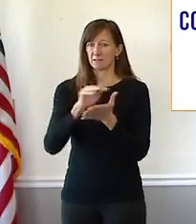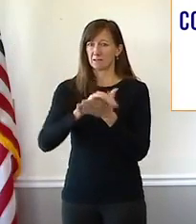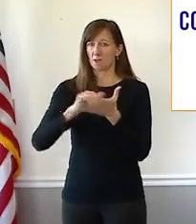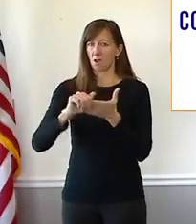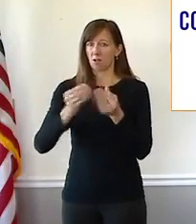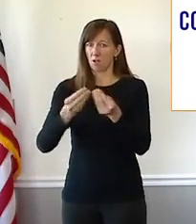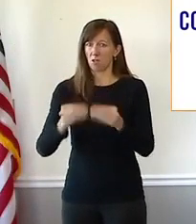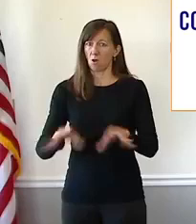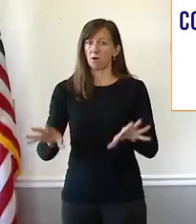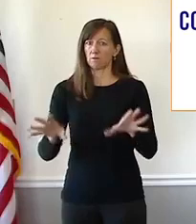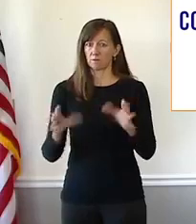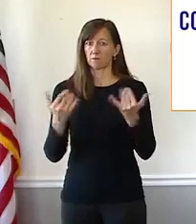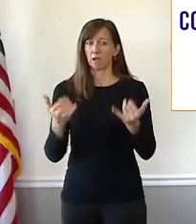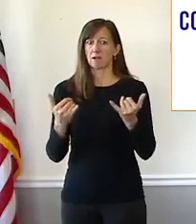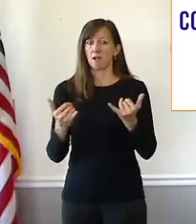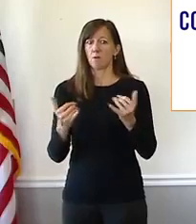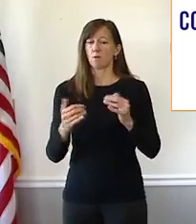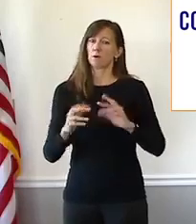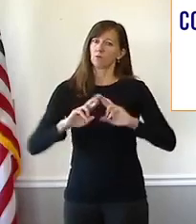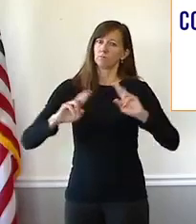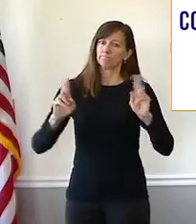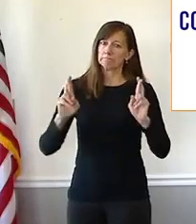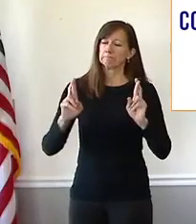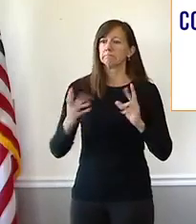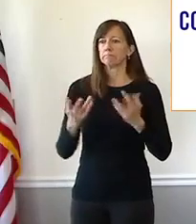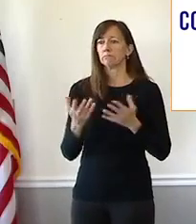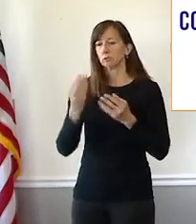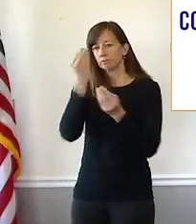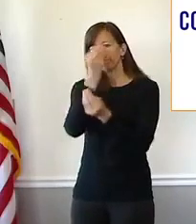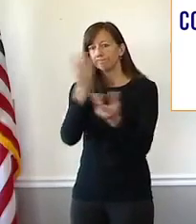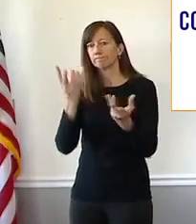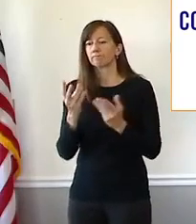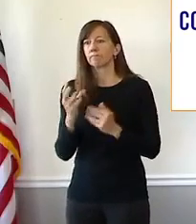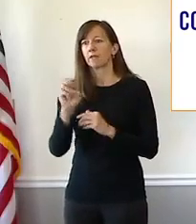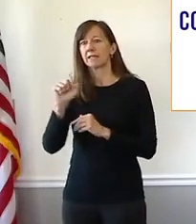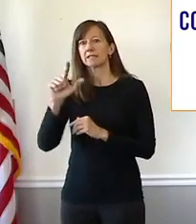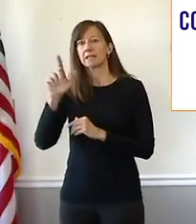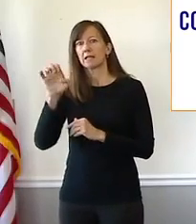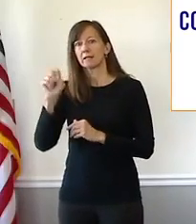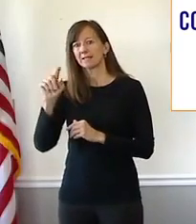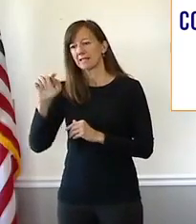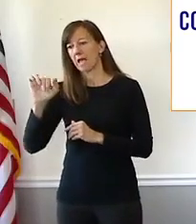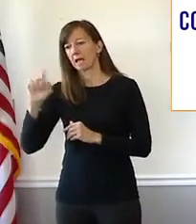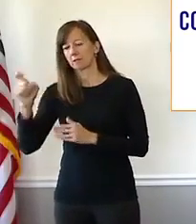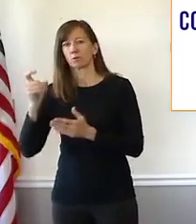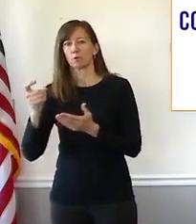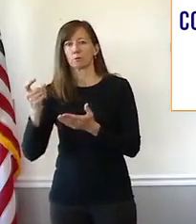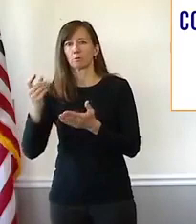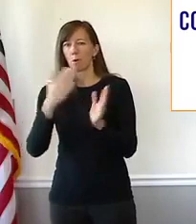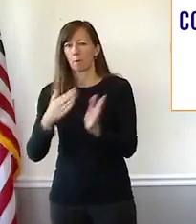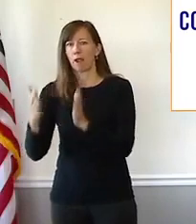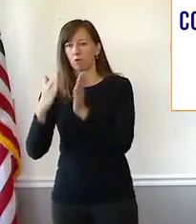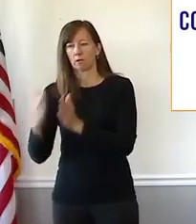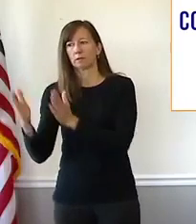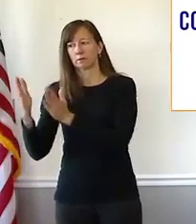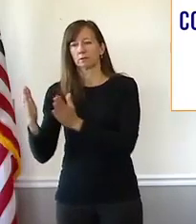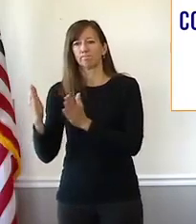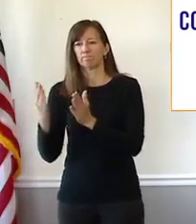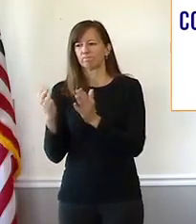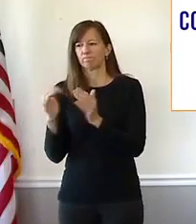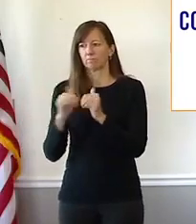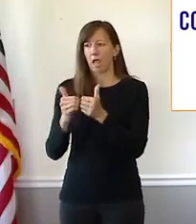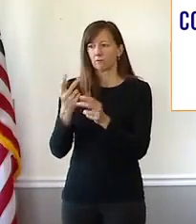year, or braces for as much as a $15 million loss in sales tax, and we're preparing for that. So let me tell you